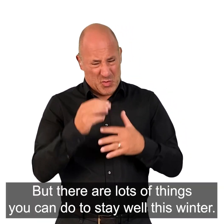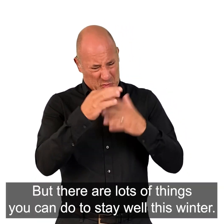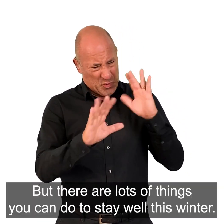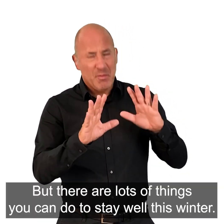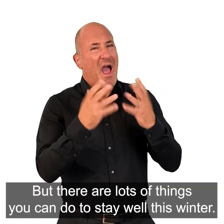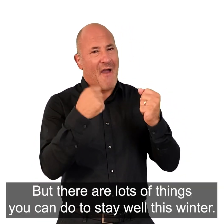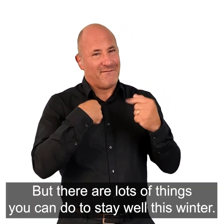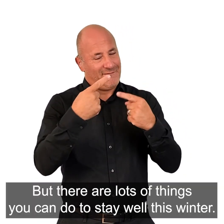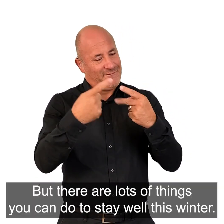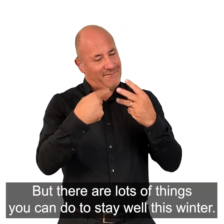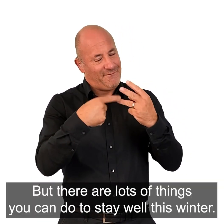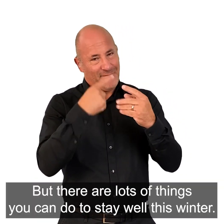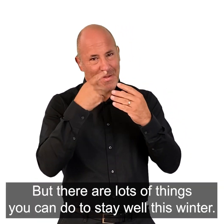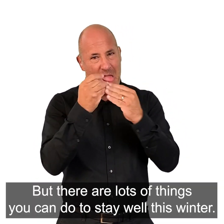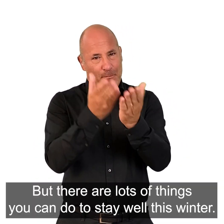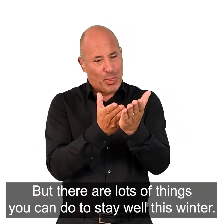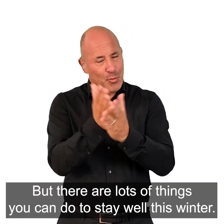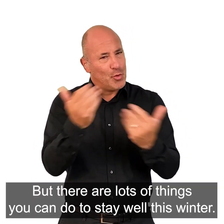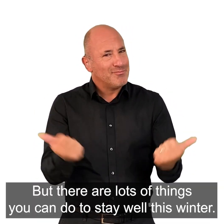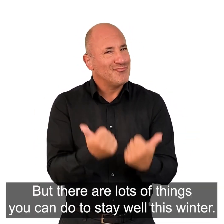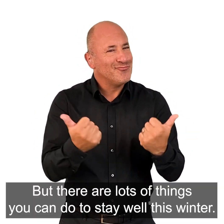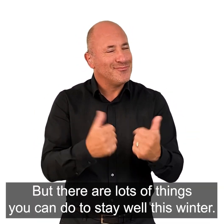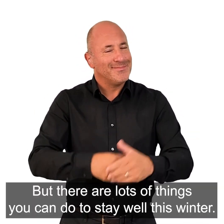But there are lots of things you can do to stay well this winter.